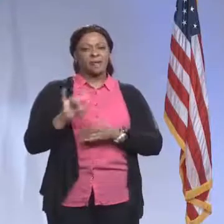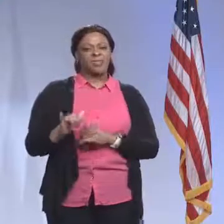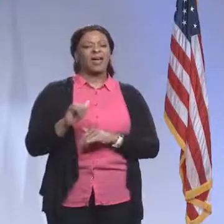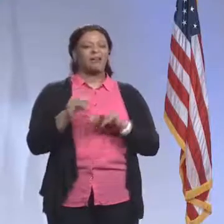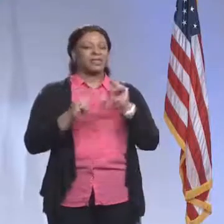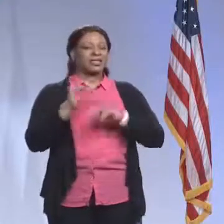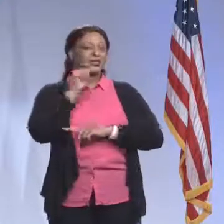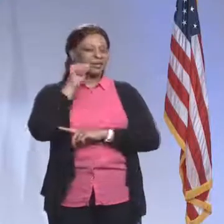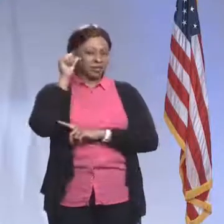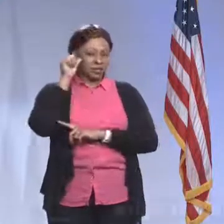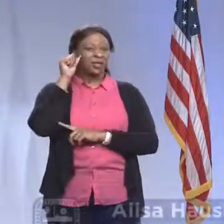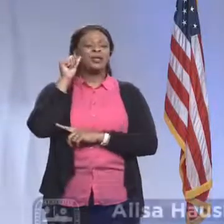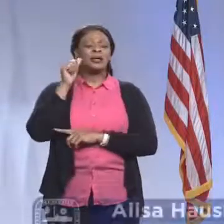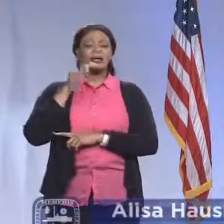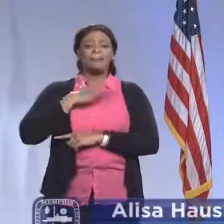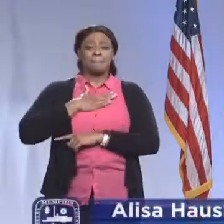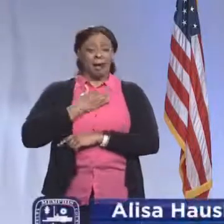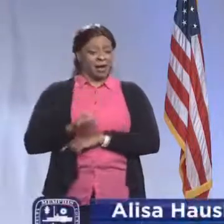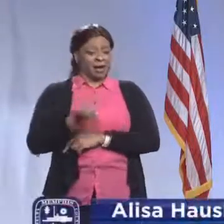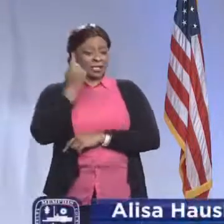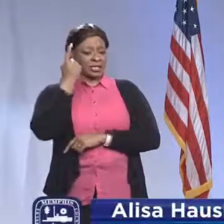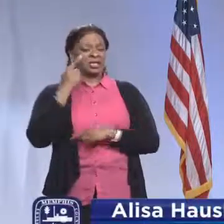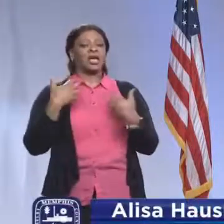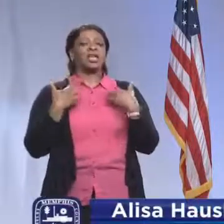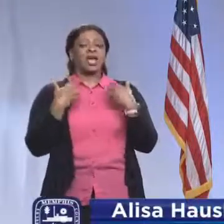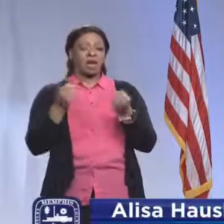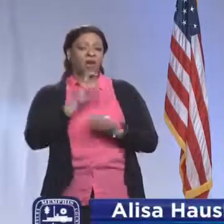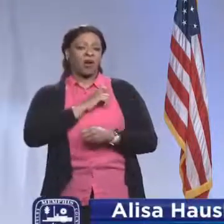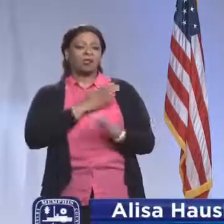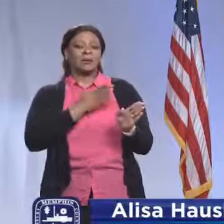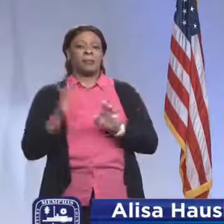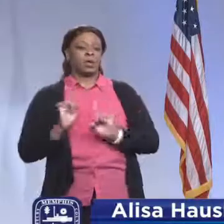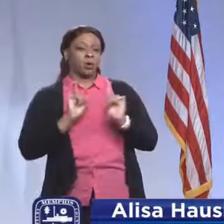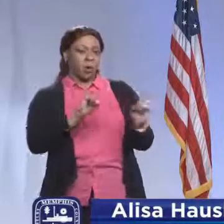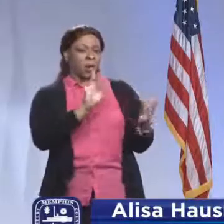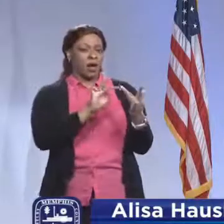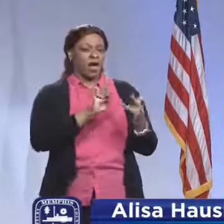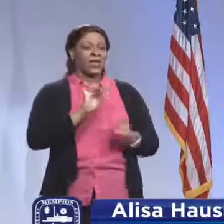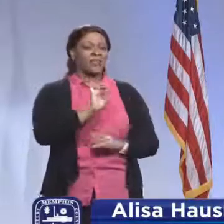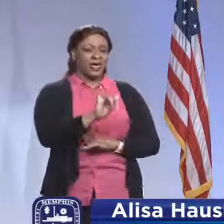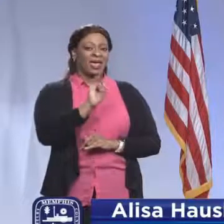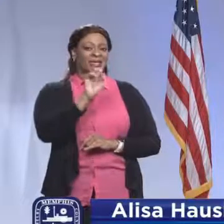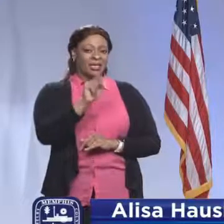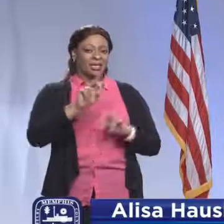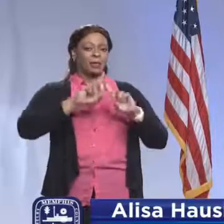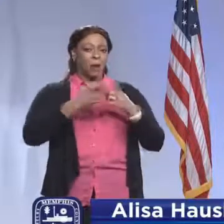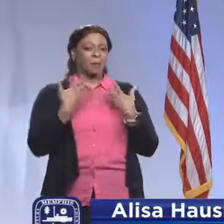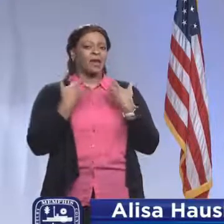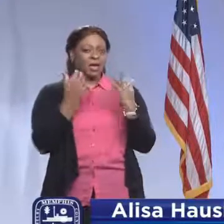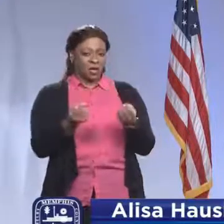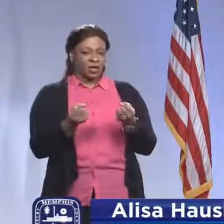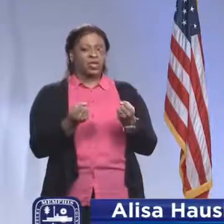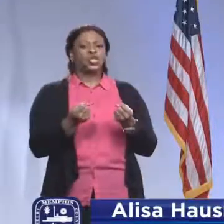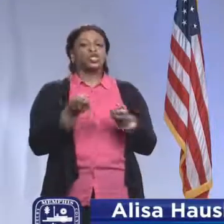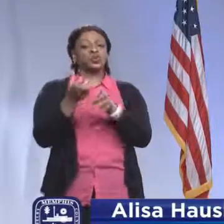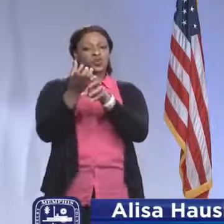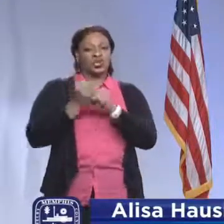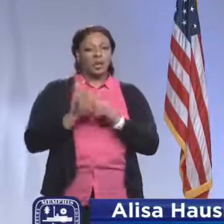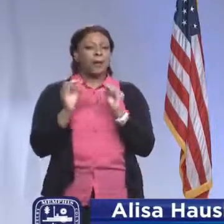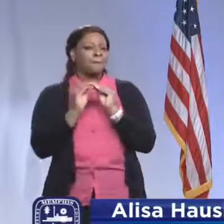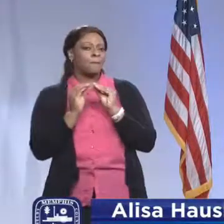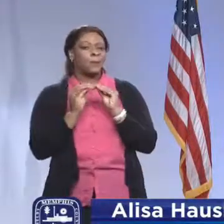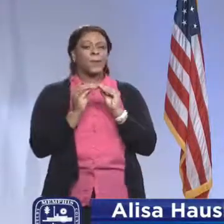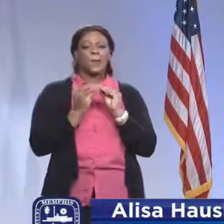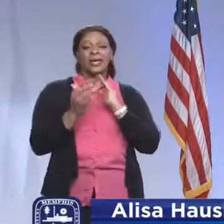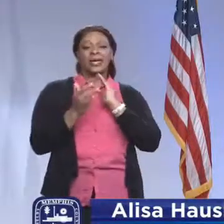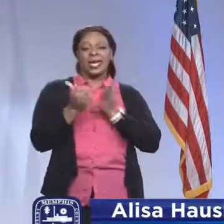facility yesterday. It was my understanding that our health officer was going to reach out to the Tennessee Department of Health to receive some additional